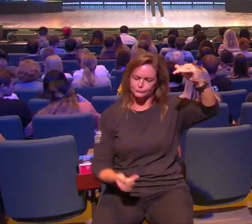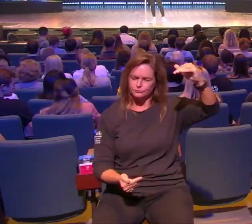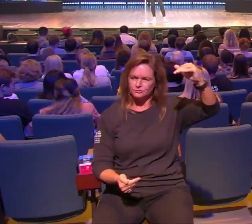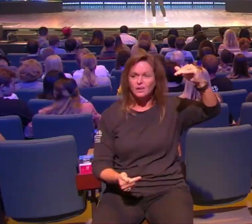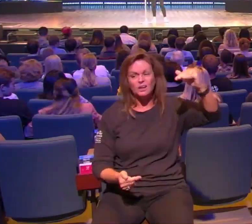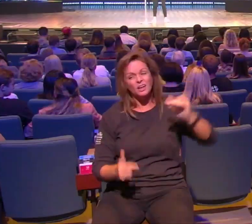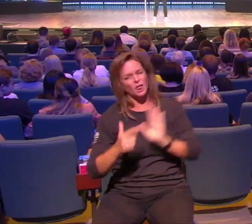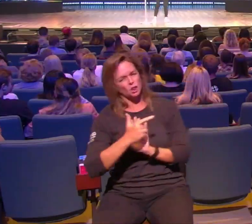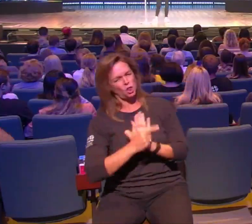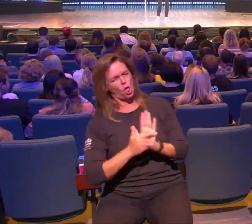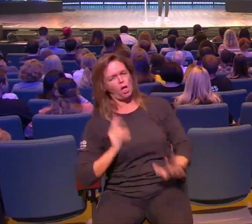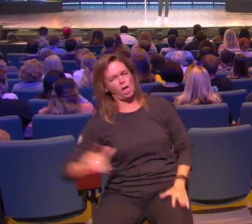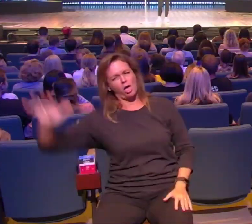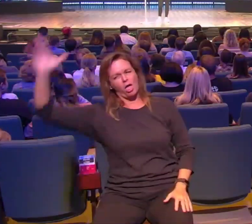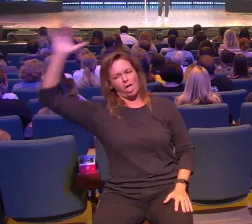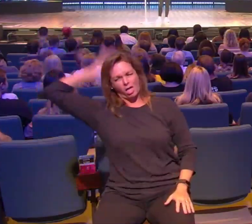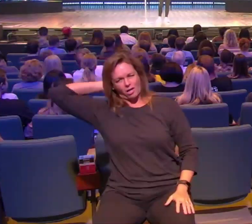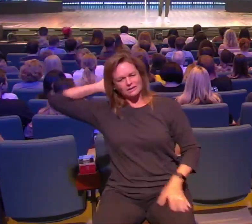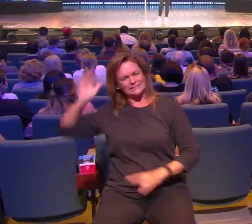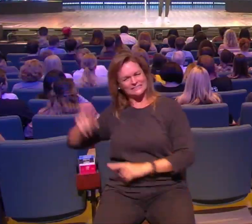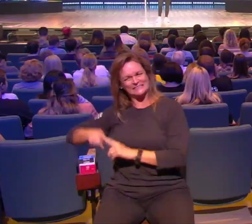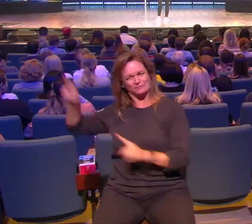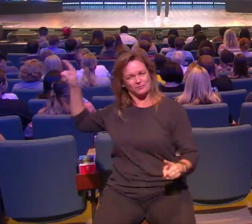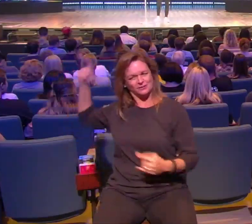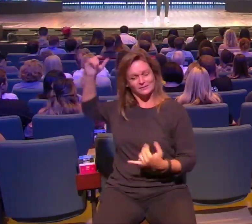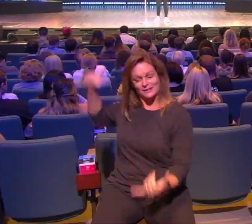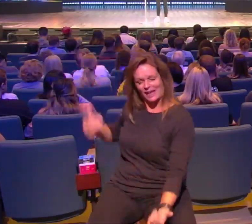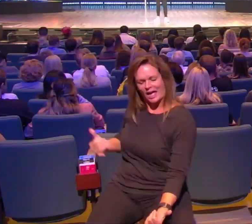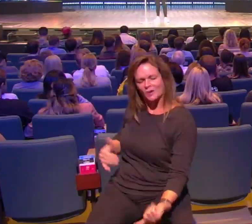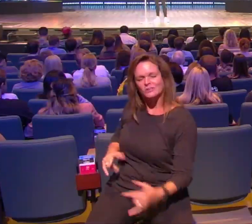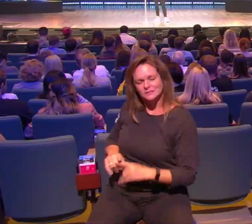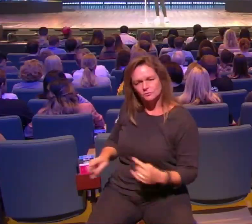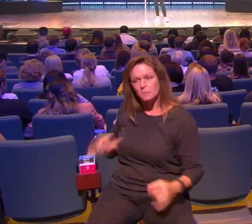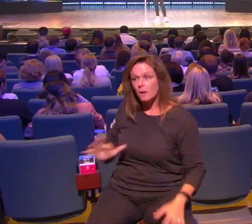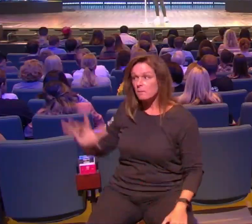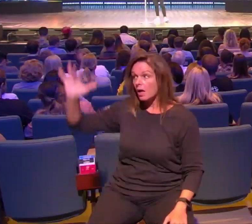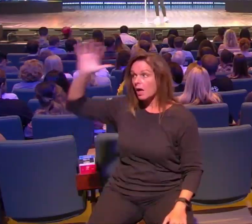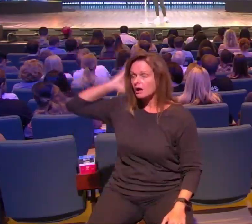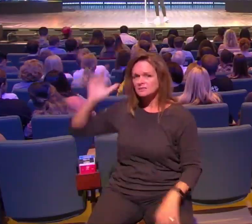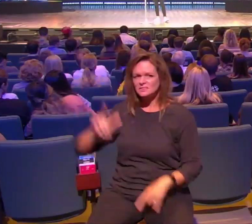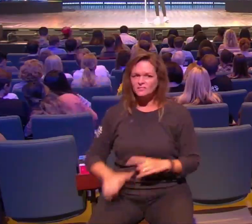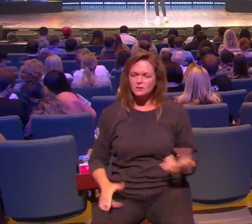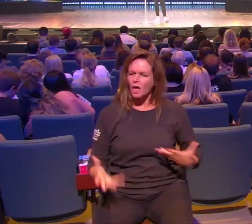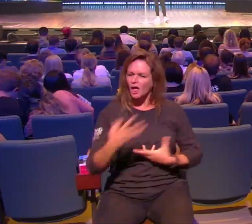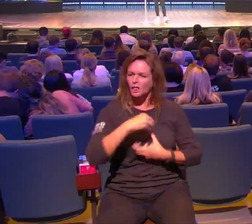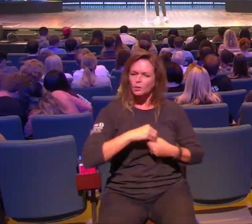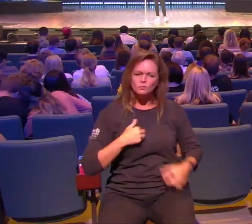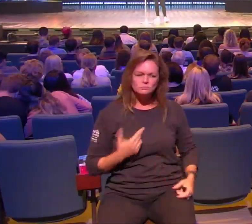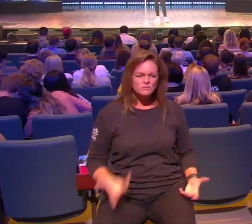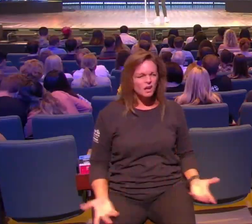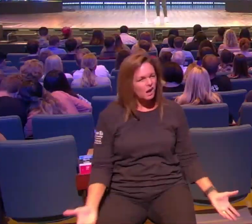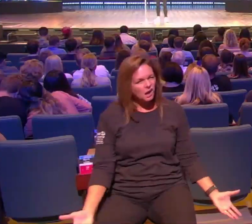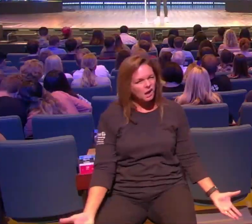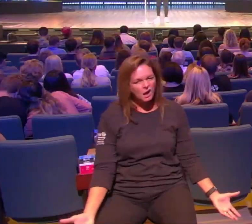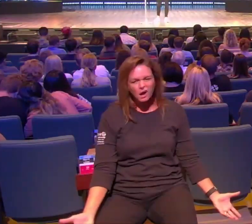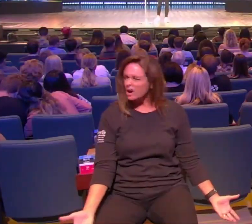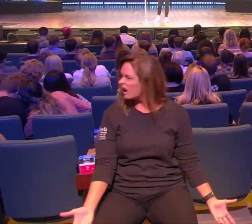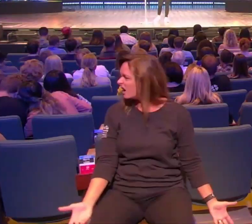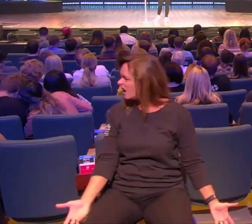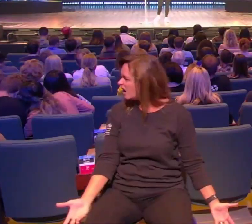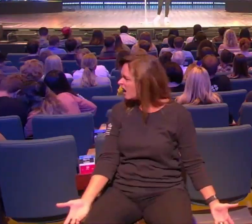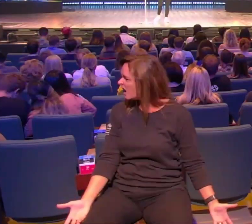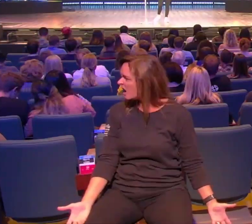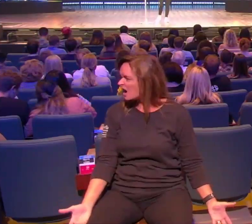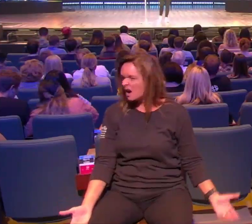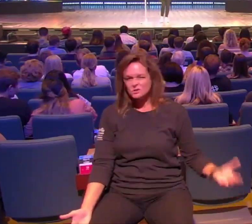the promised land was going to look like for everyone else, it wouldn't include them. But here they were on